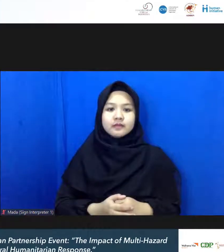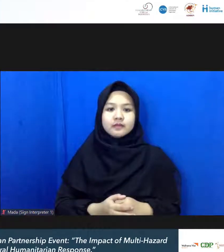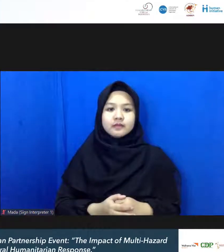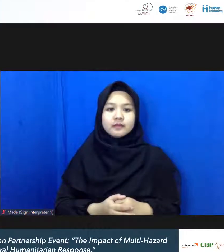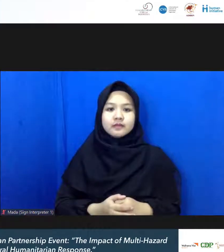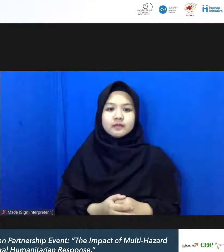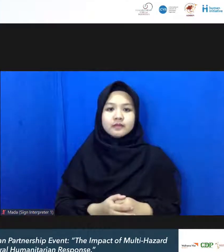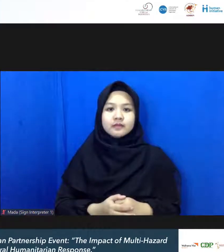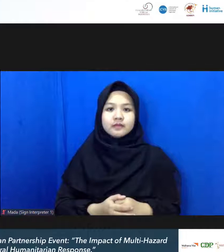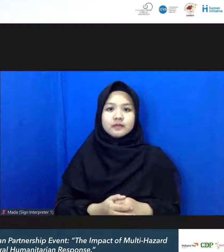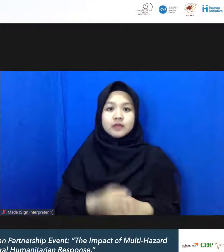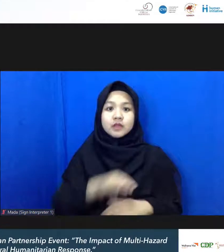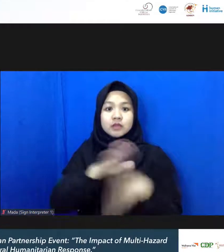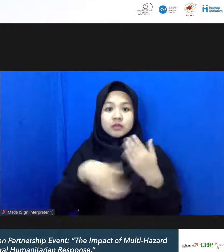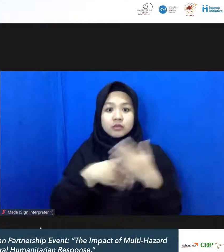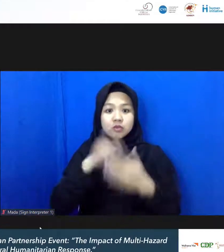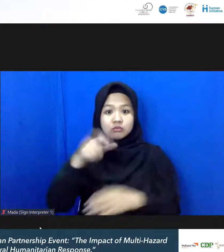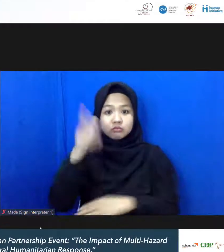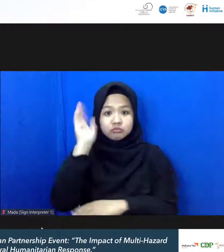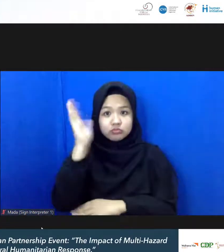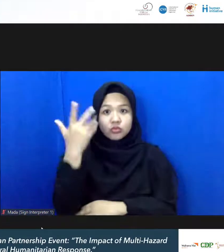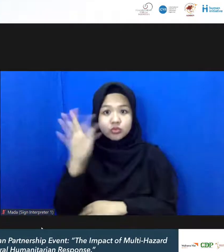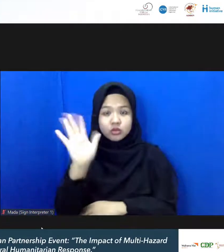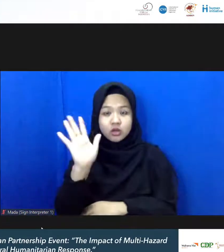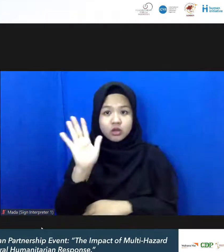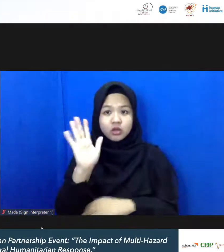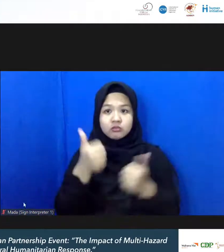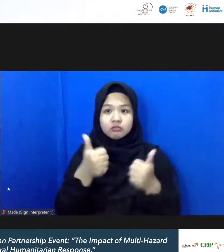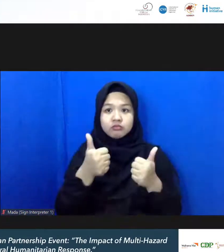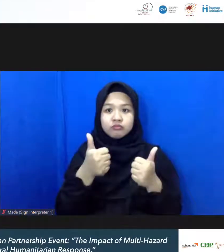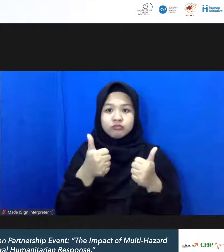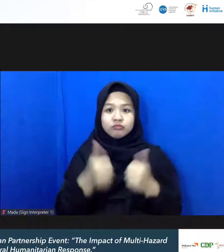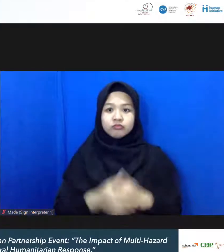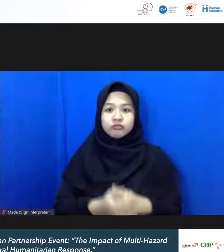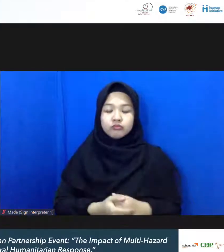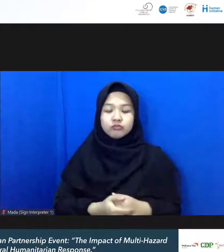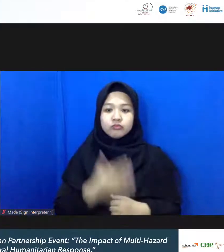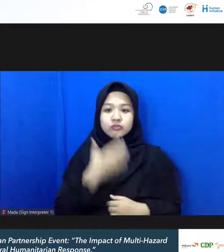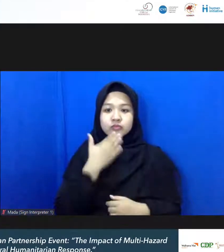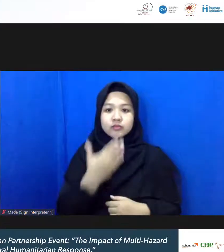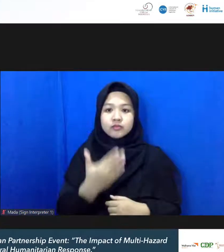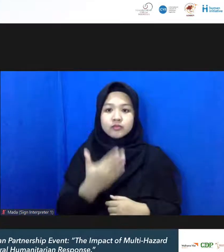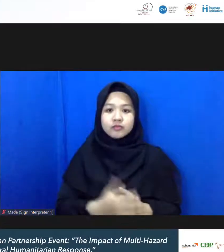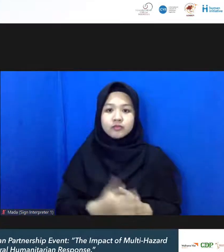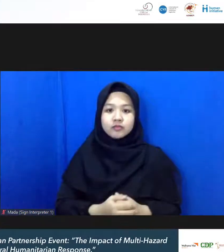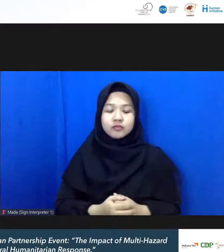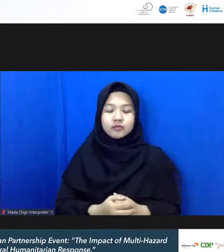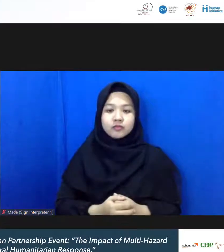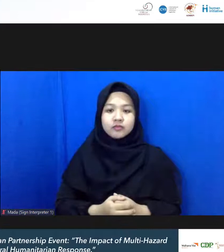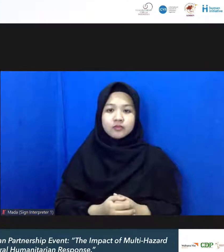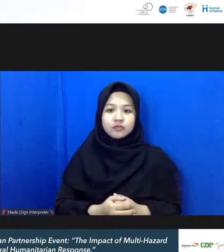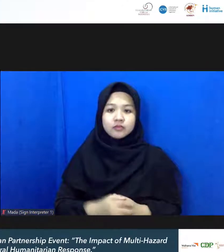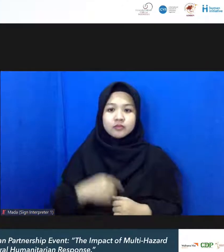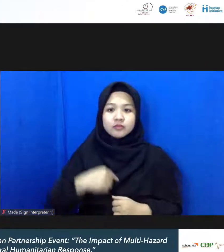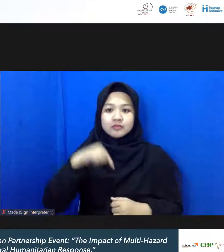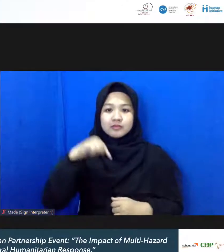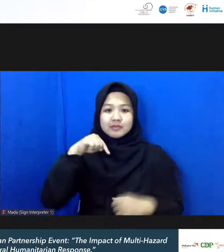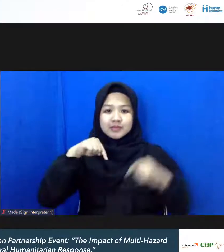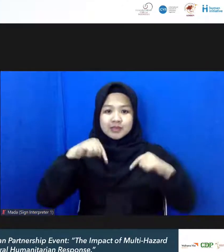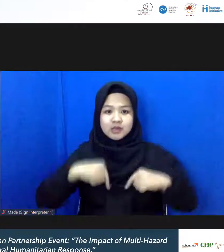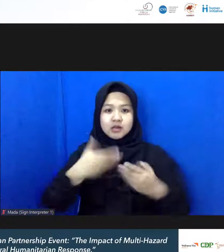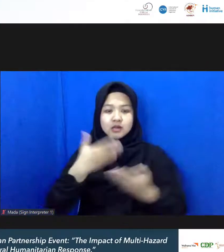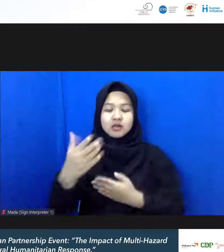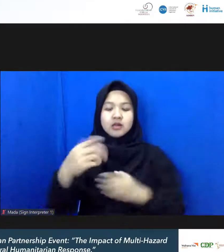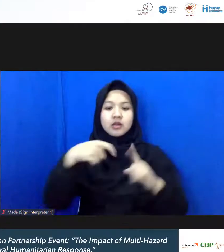Are all the speakers are here? Okay, thank you. So I would like to invite Keya